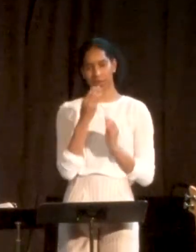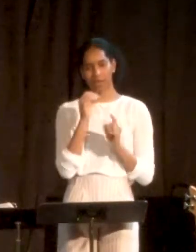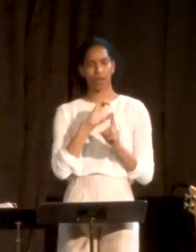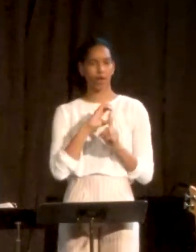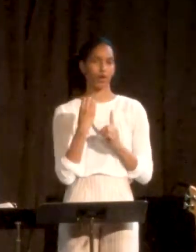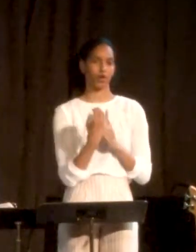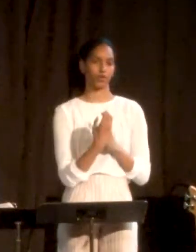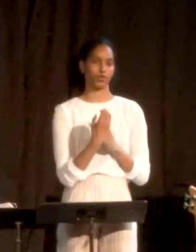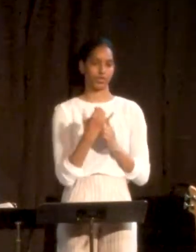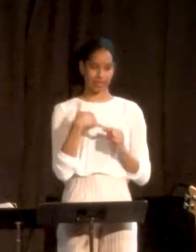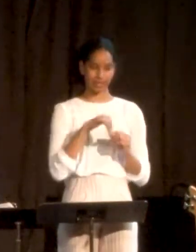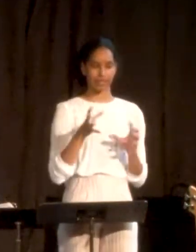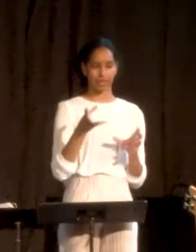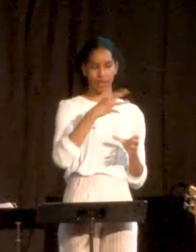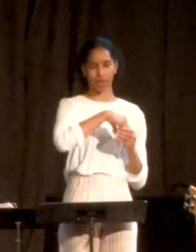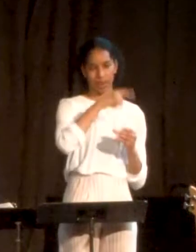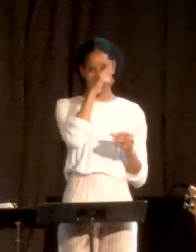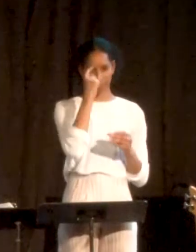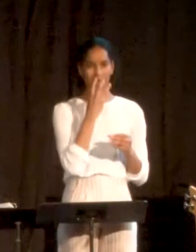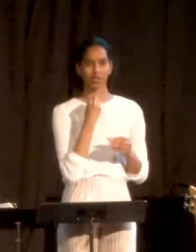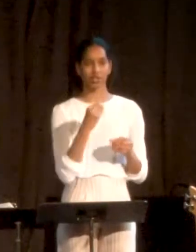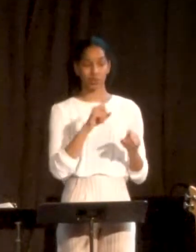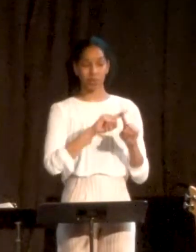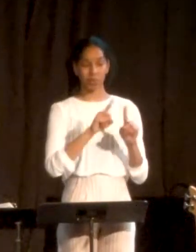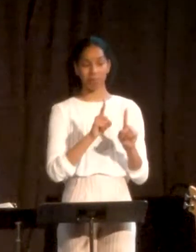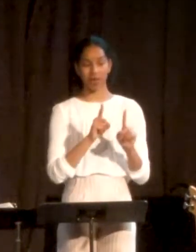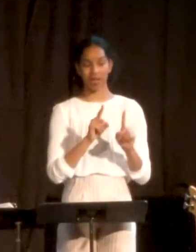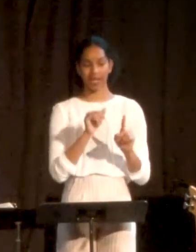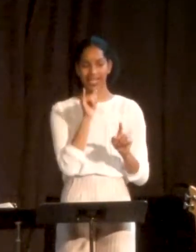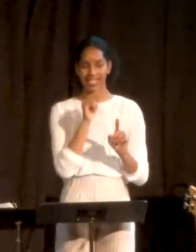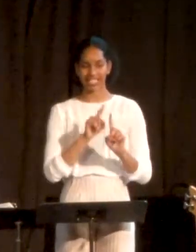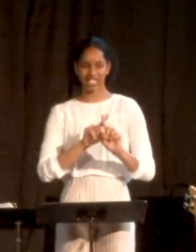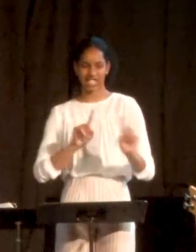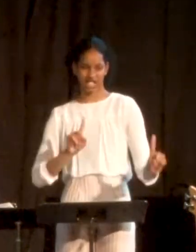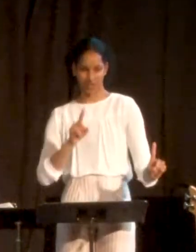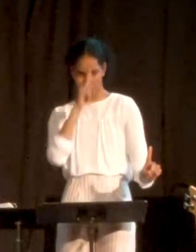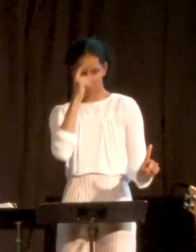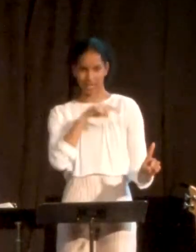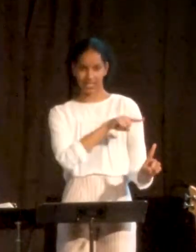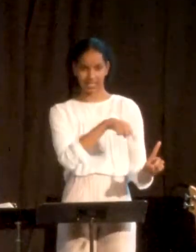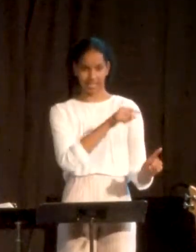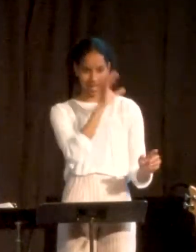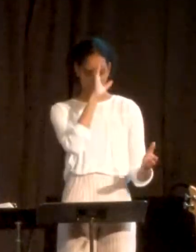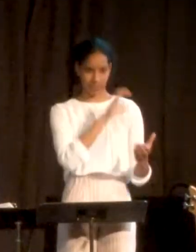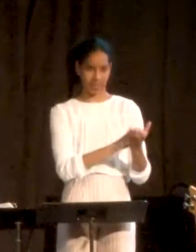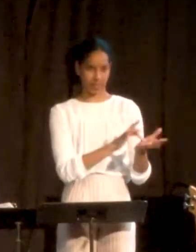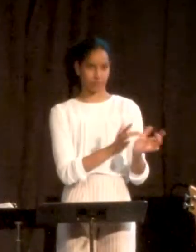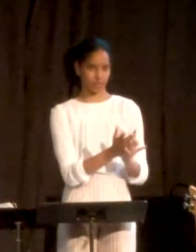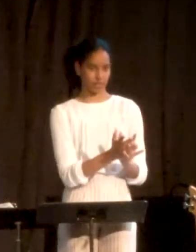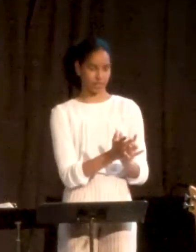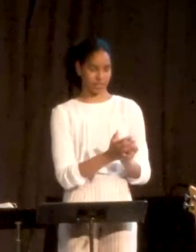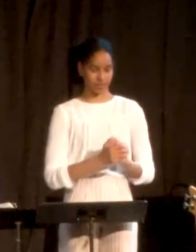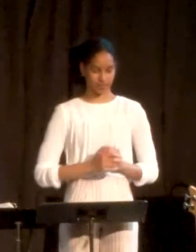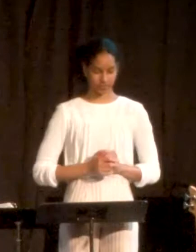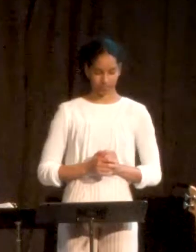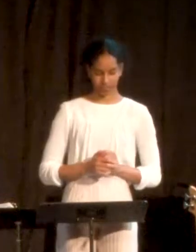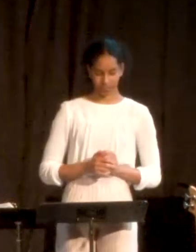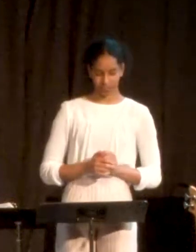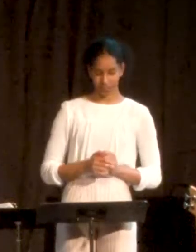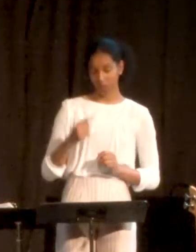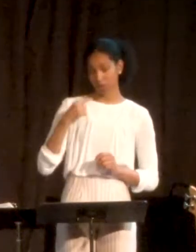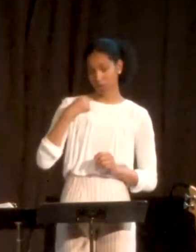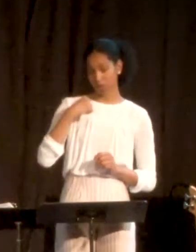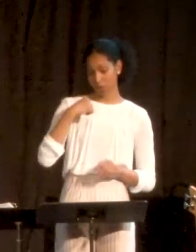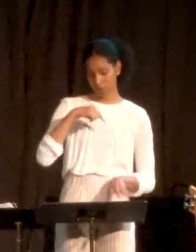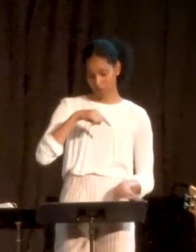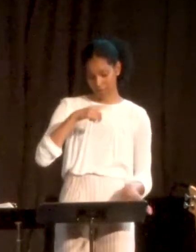there. They were not hunted. We know because they continued to